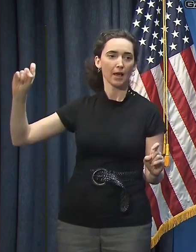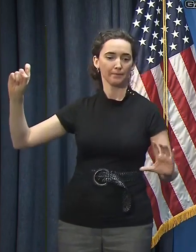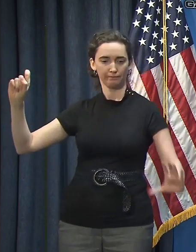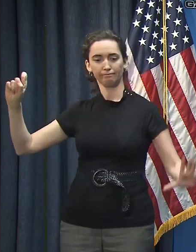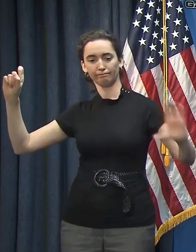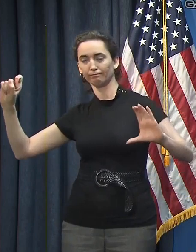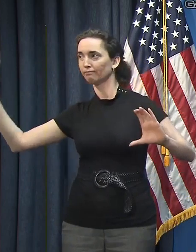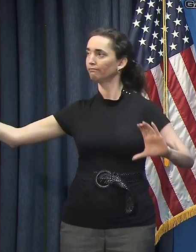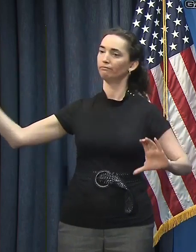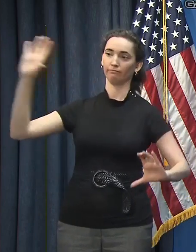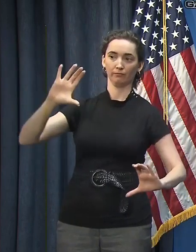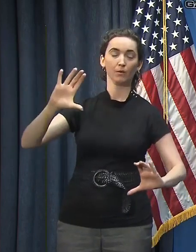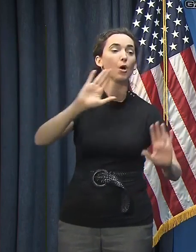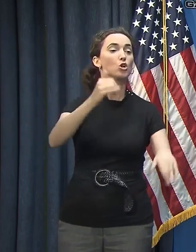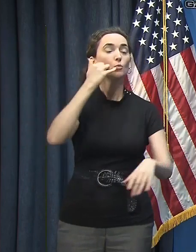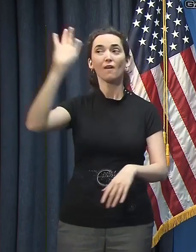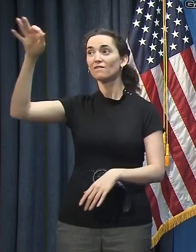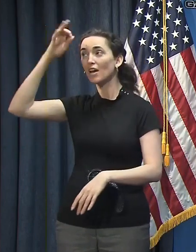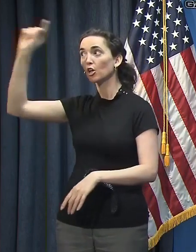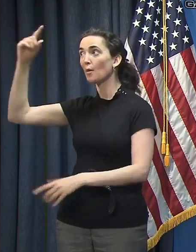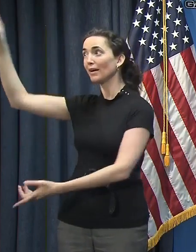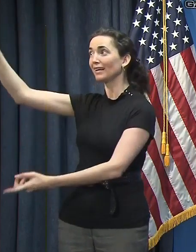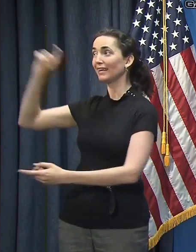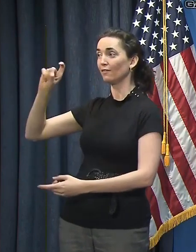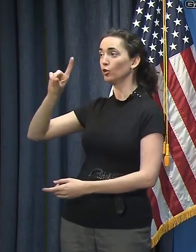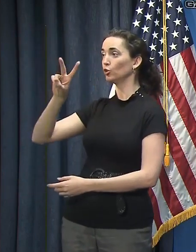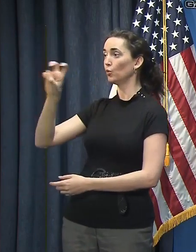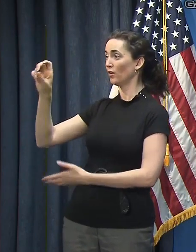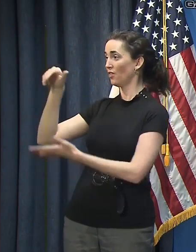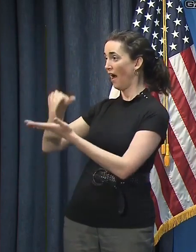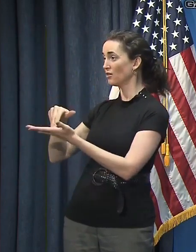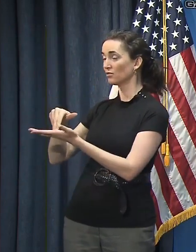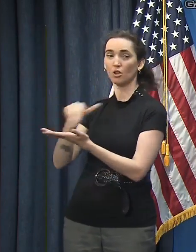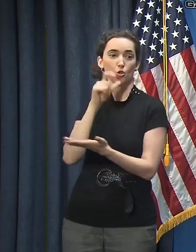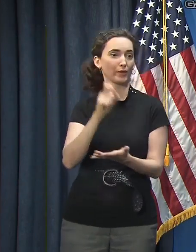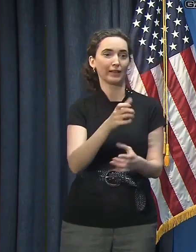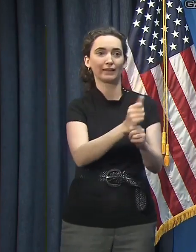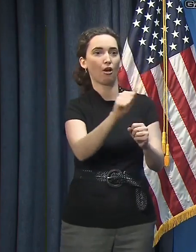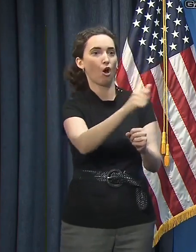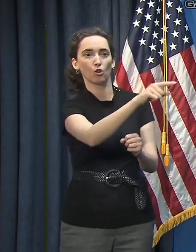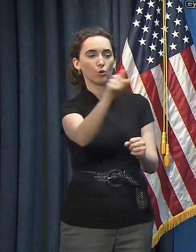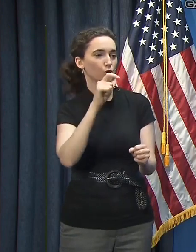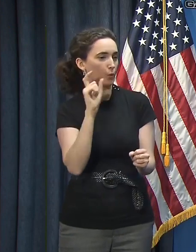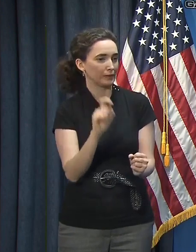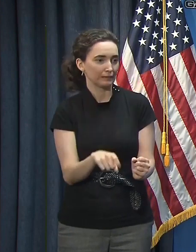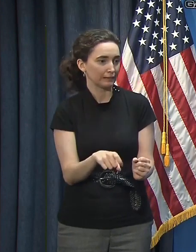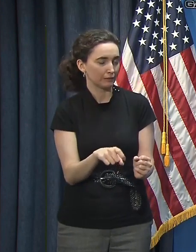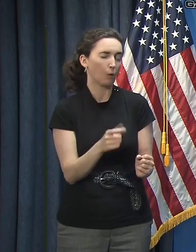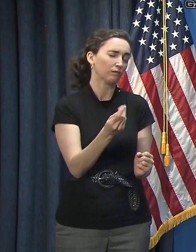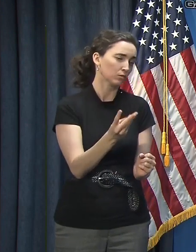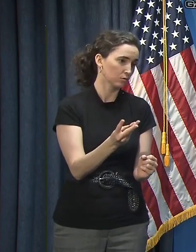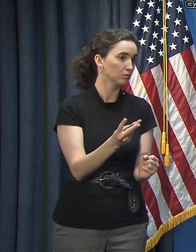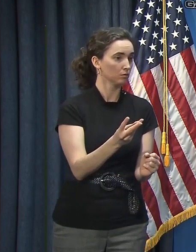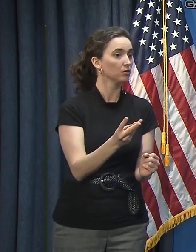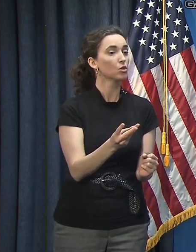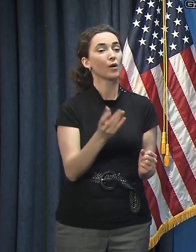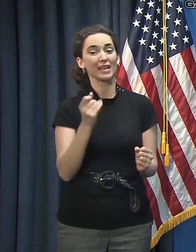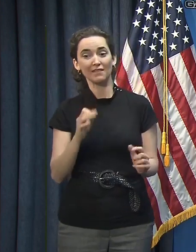get 200,000 from the federal government, we won't need very many from other sources. And the additional testing that we will do